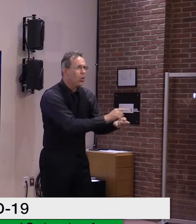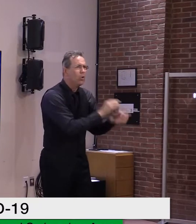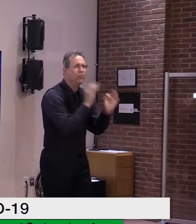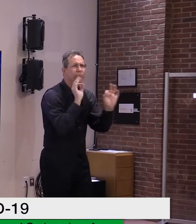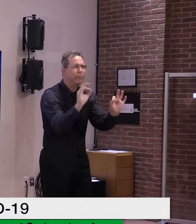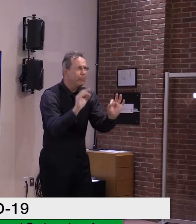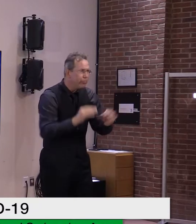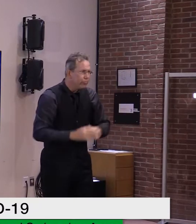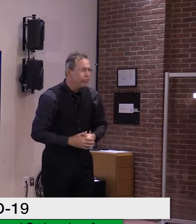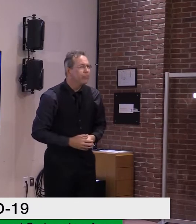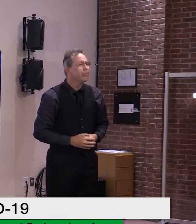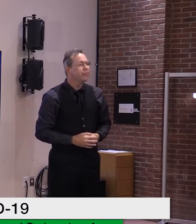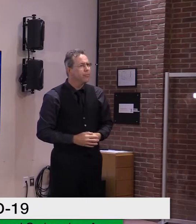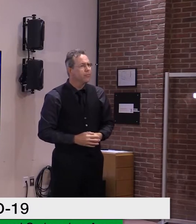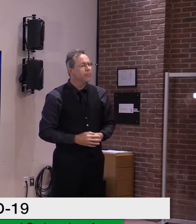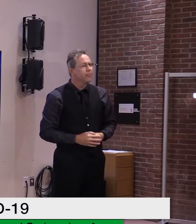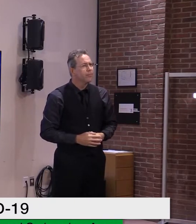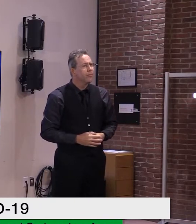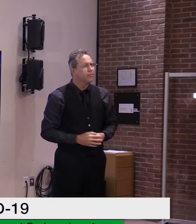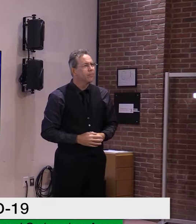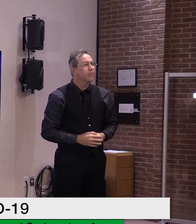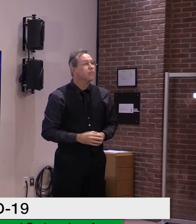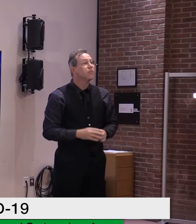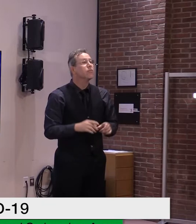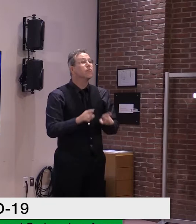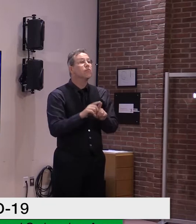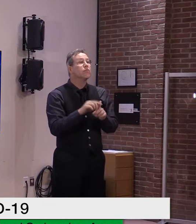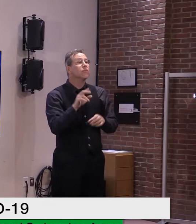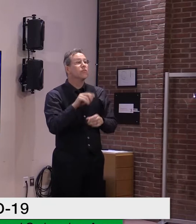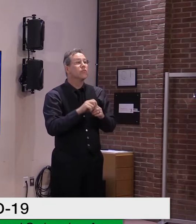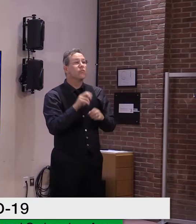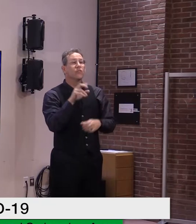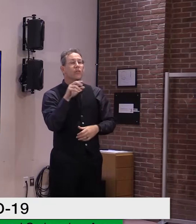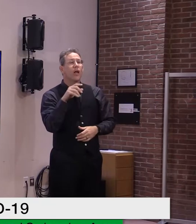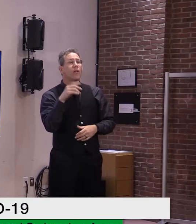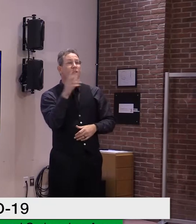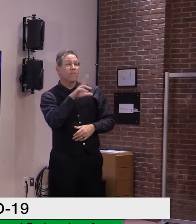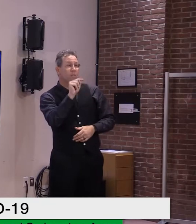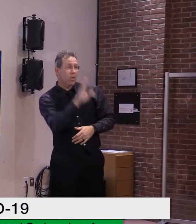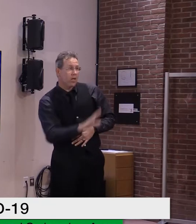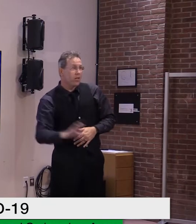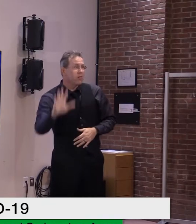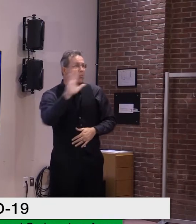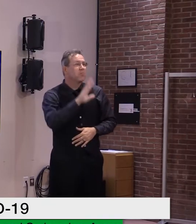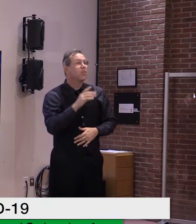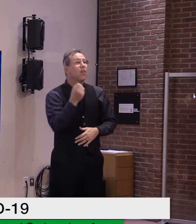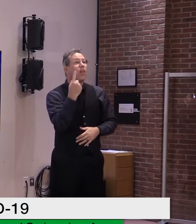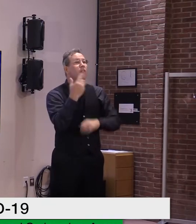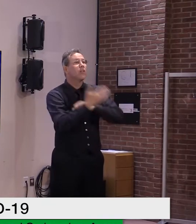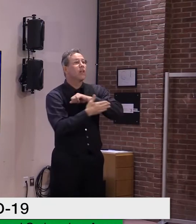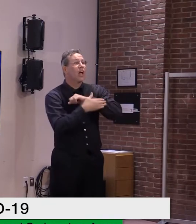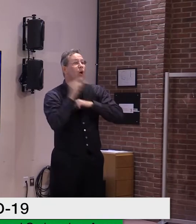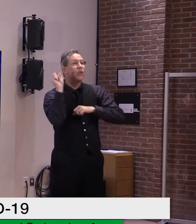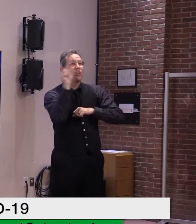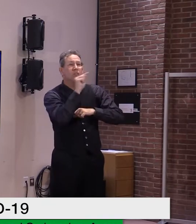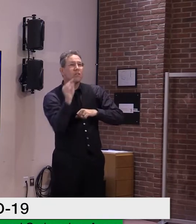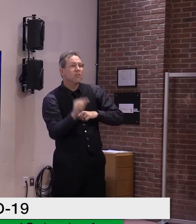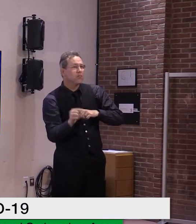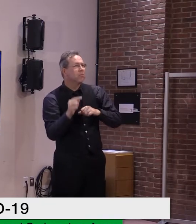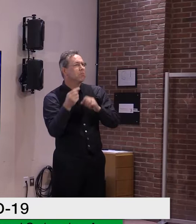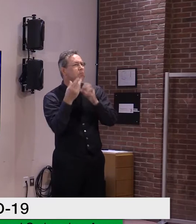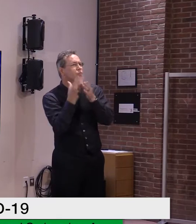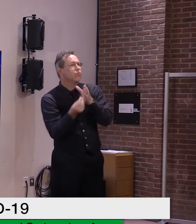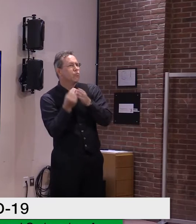Further, cases are falling across Vermont, with 11 counties seeing a decrease this week, and with those counties seeing an increase, it was